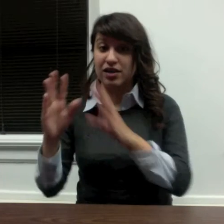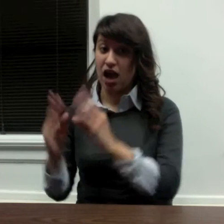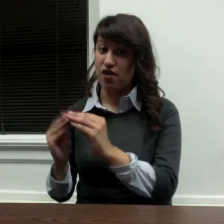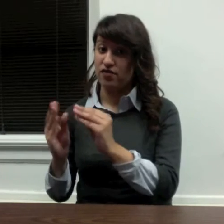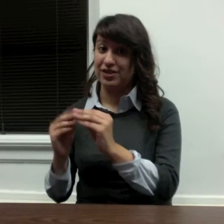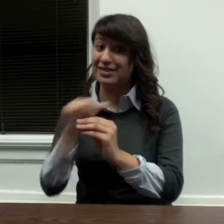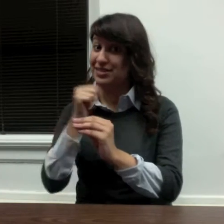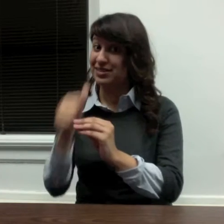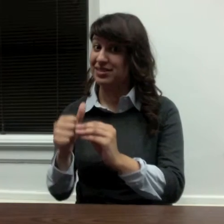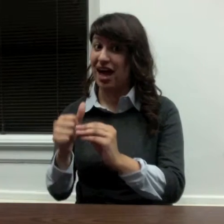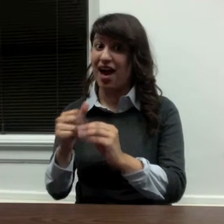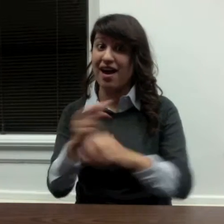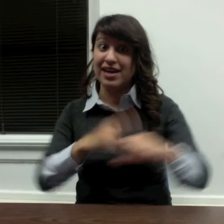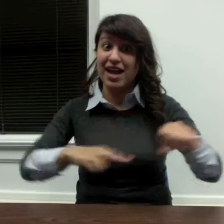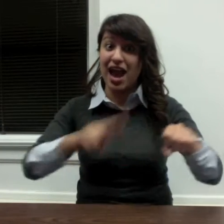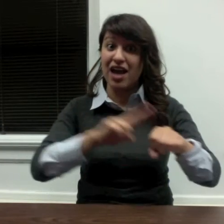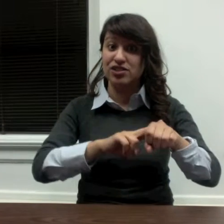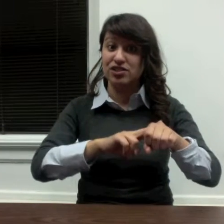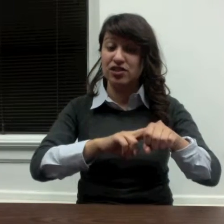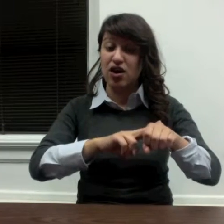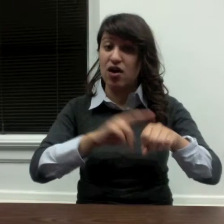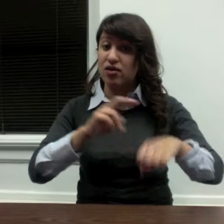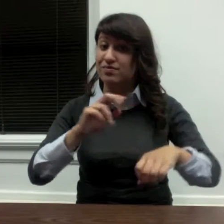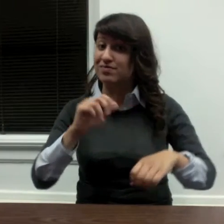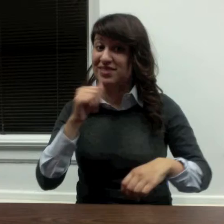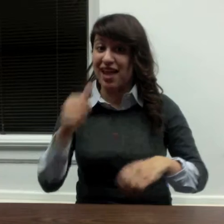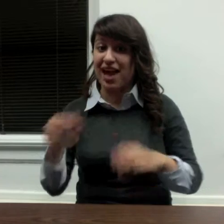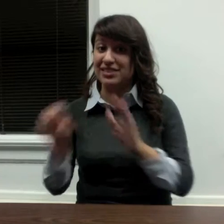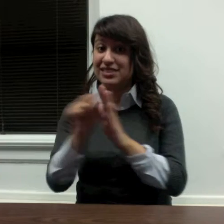conference. So we're looking at the deaf individuals,